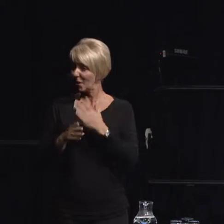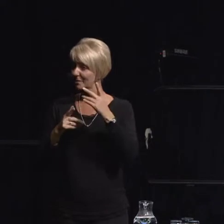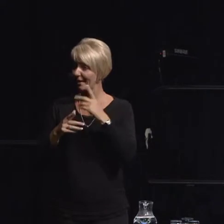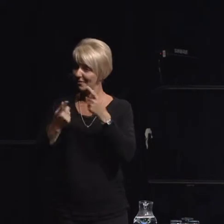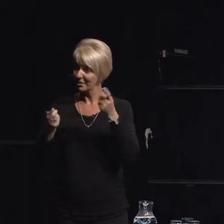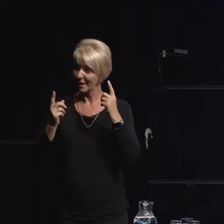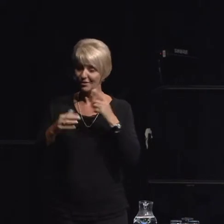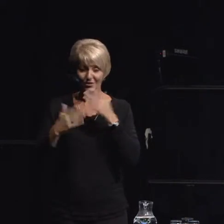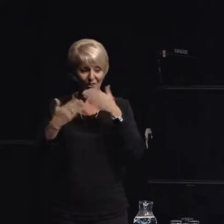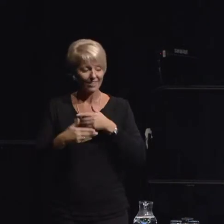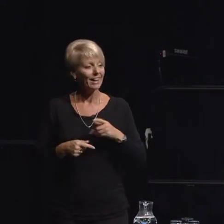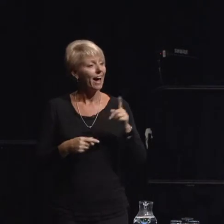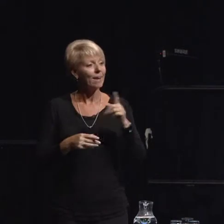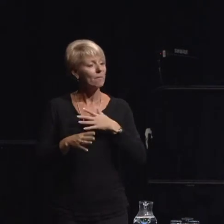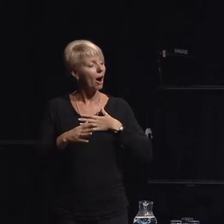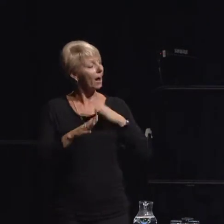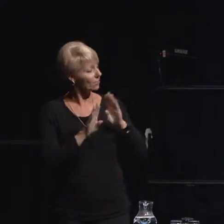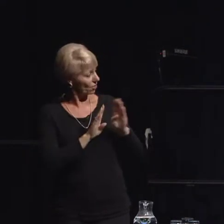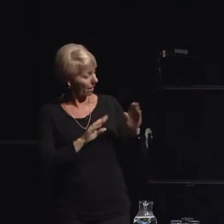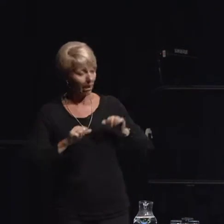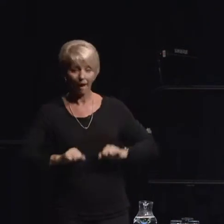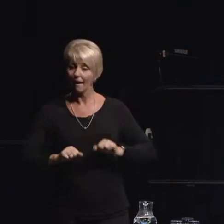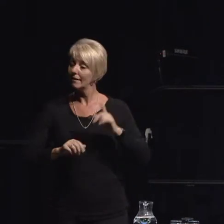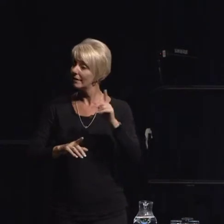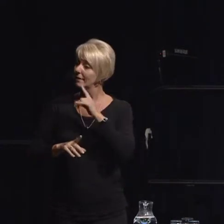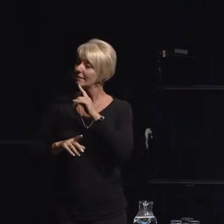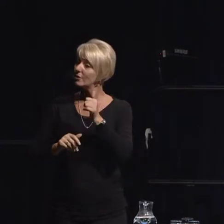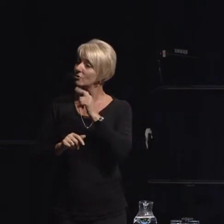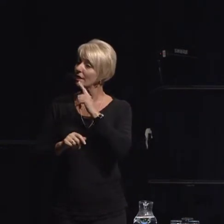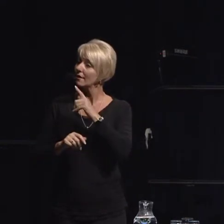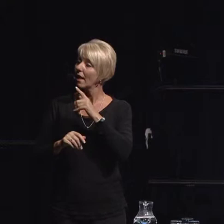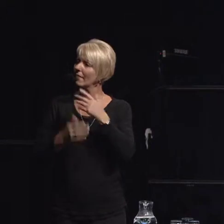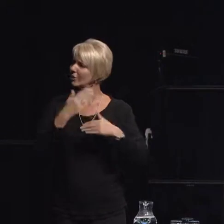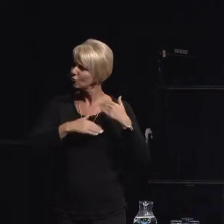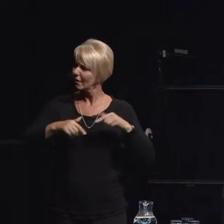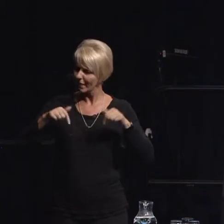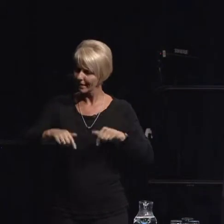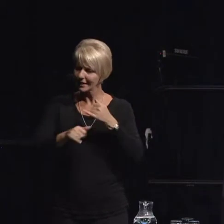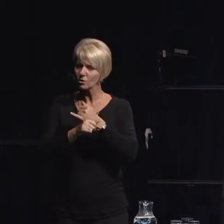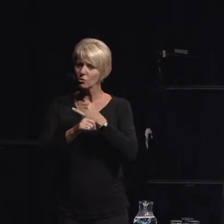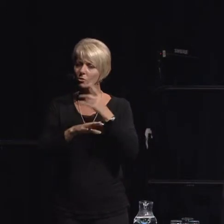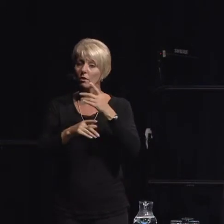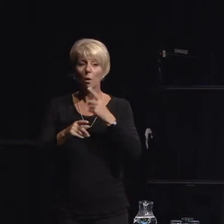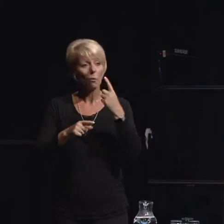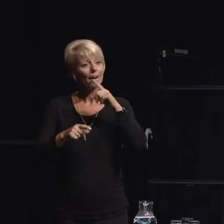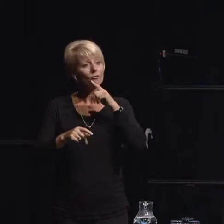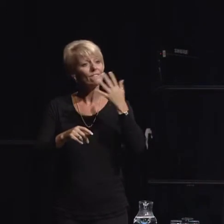heard my chair tell you that the history of this institution goes back almost 150 years,